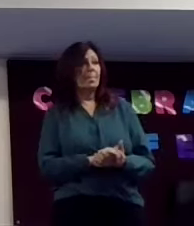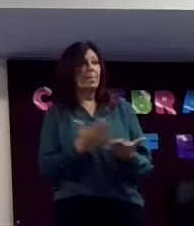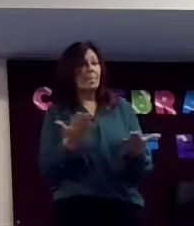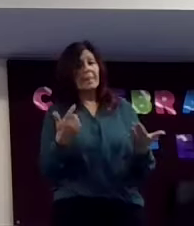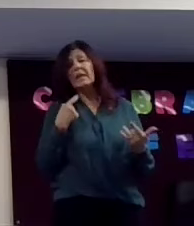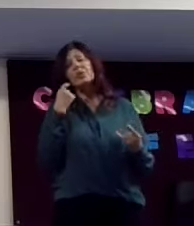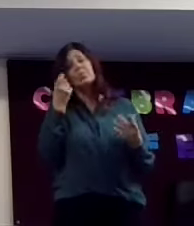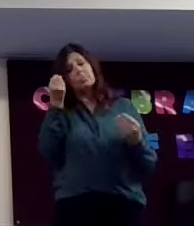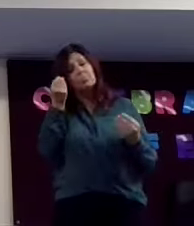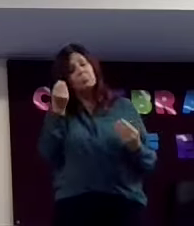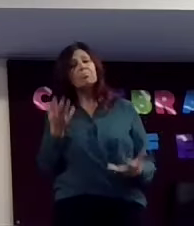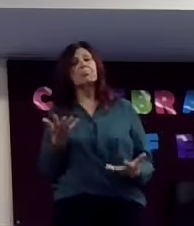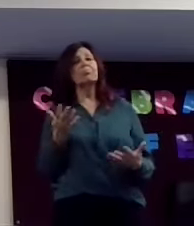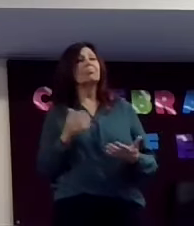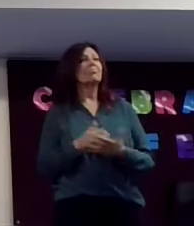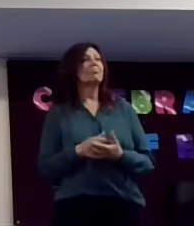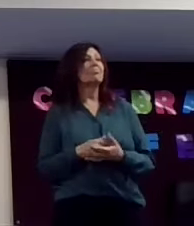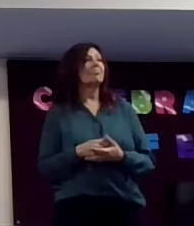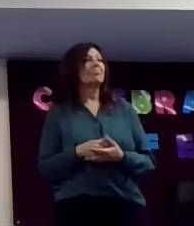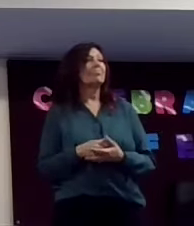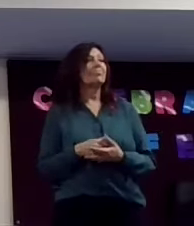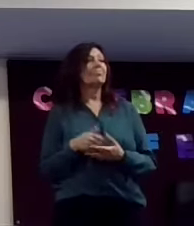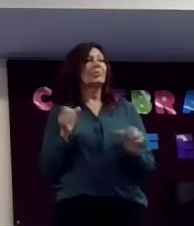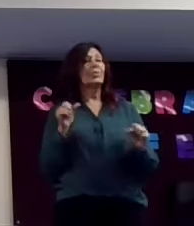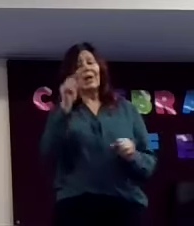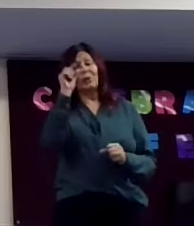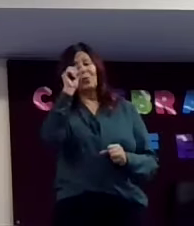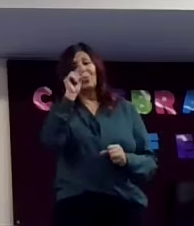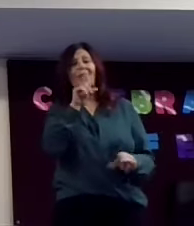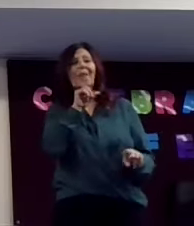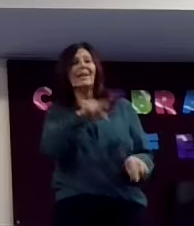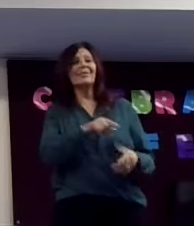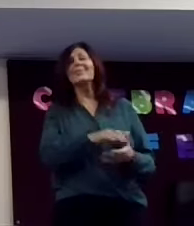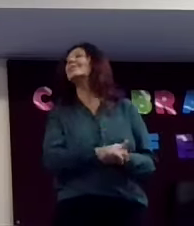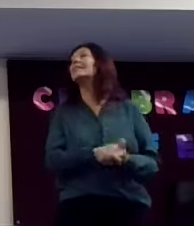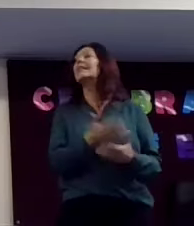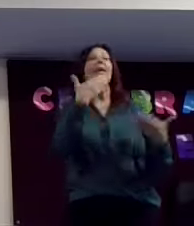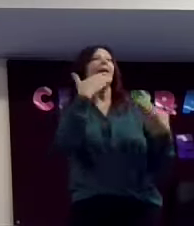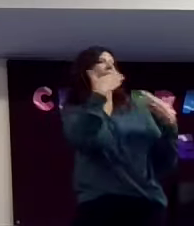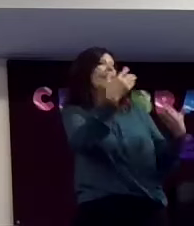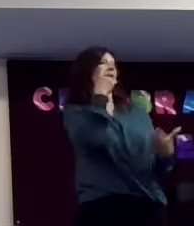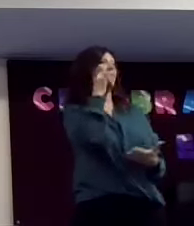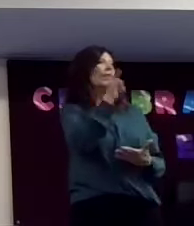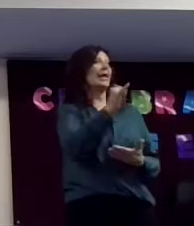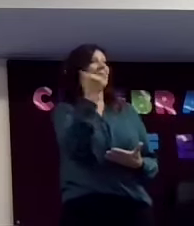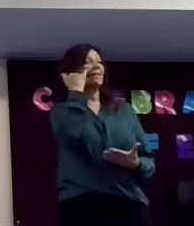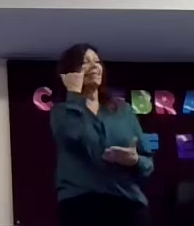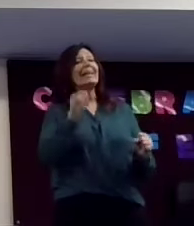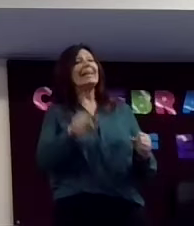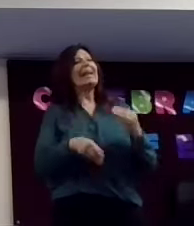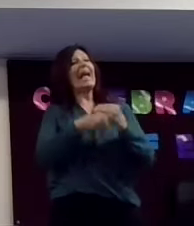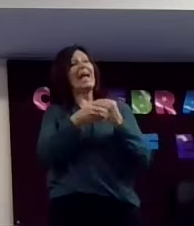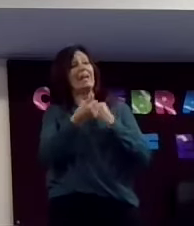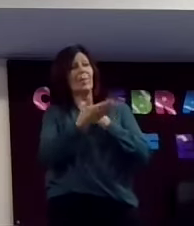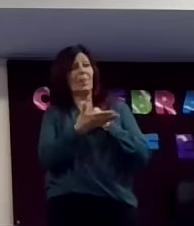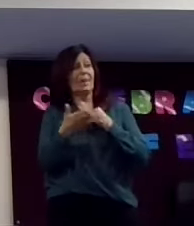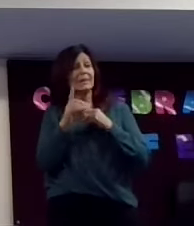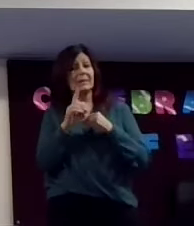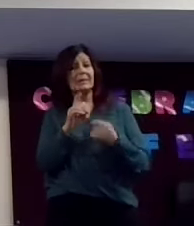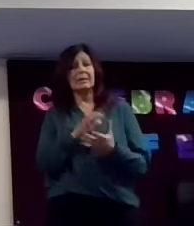I just wanted to do that a little bit besides moving on the answer. No, thank you so much. If I could just add on a few